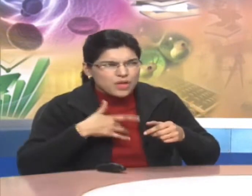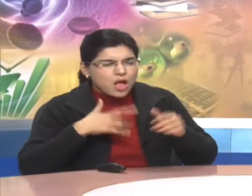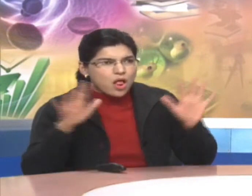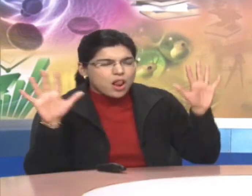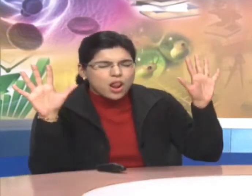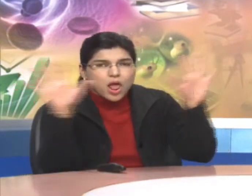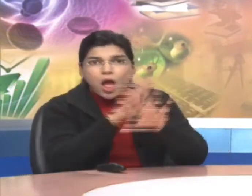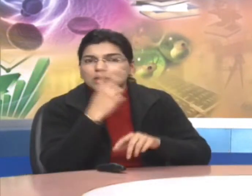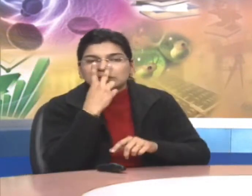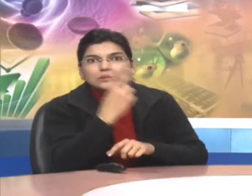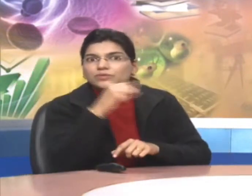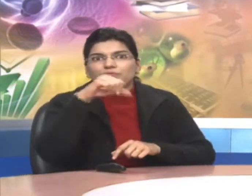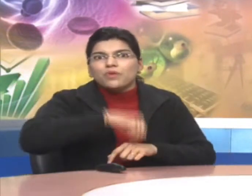steadily towards him.